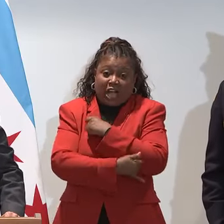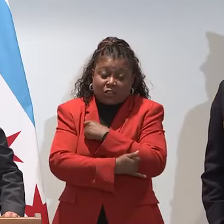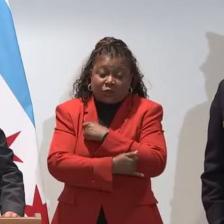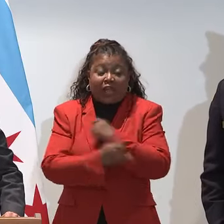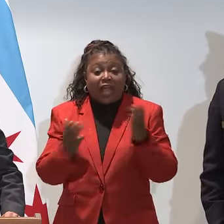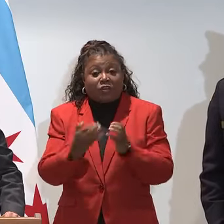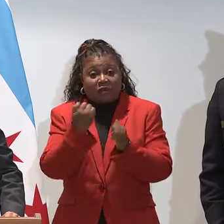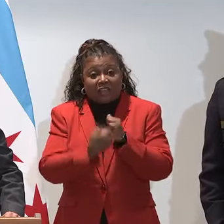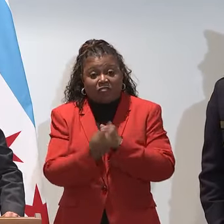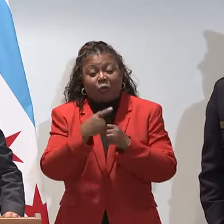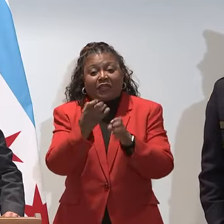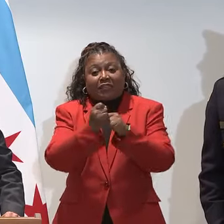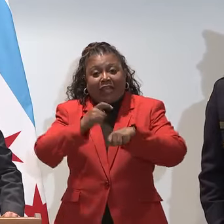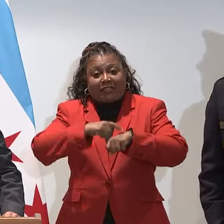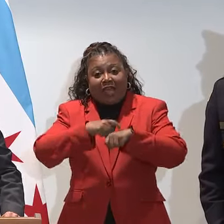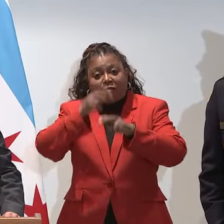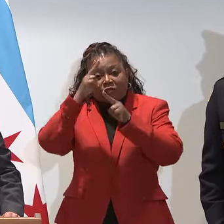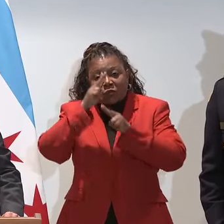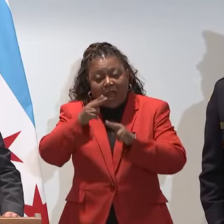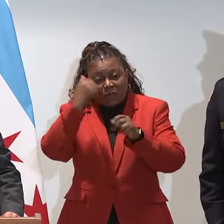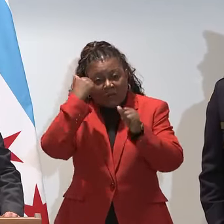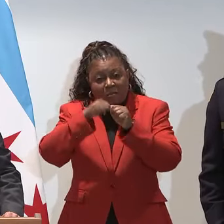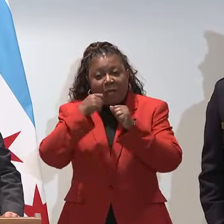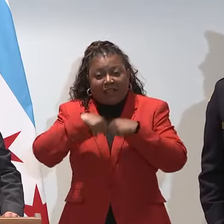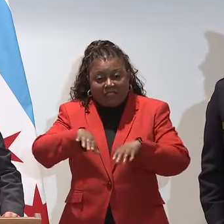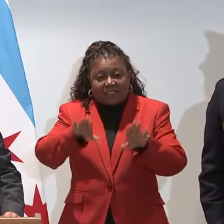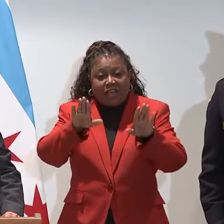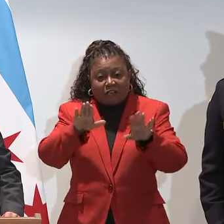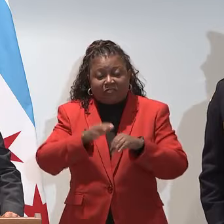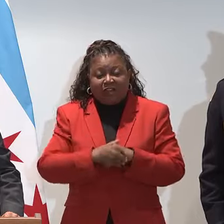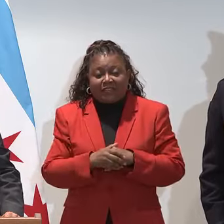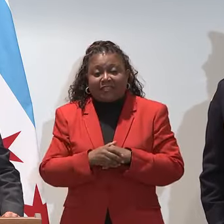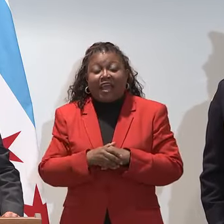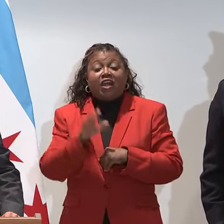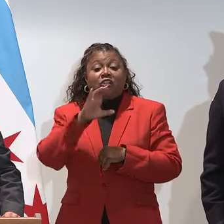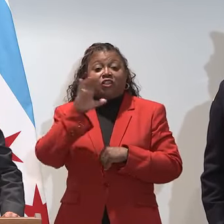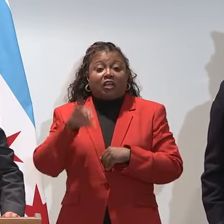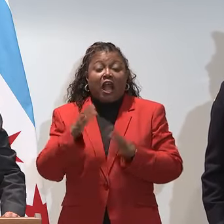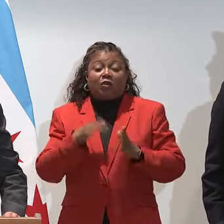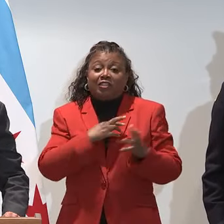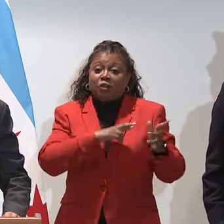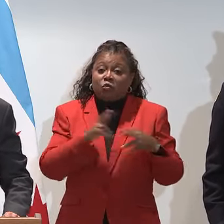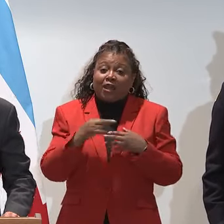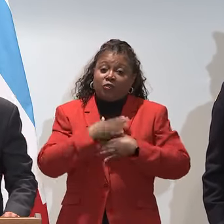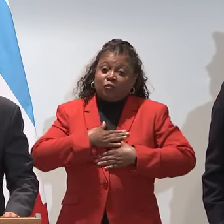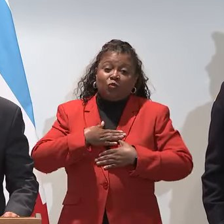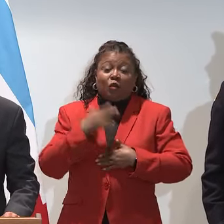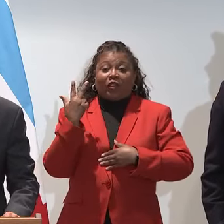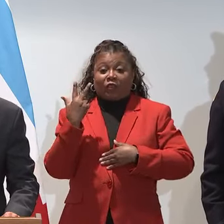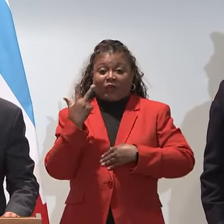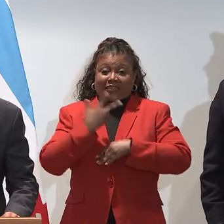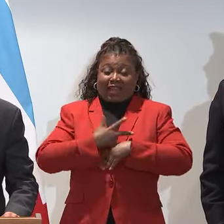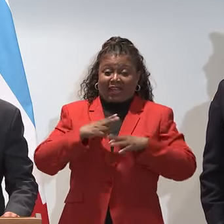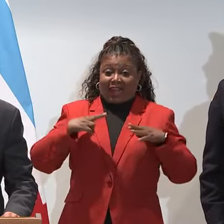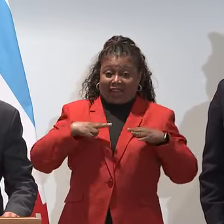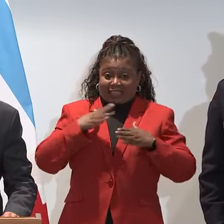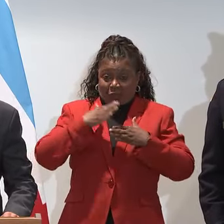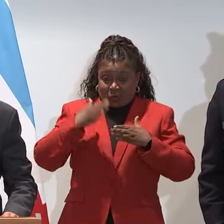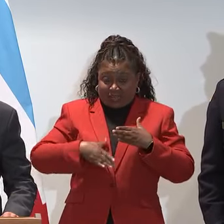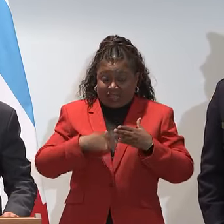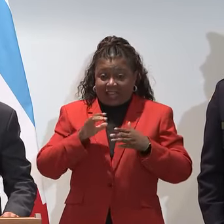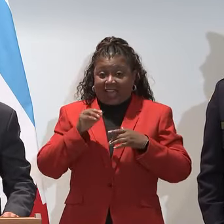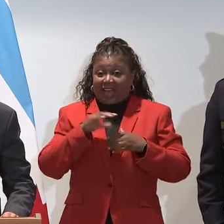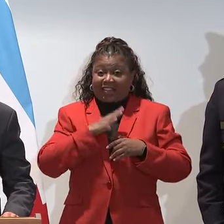I encourage everyone to take time to honor and remember their sacrifice. As Chicagoans get ready to enjoy a three-day holiday weekend